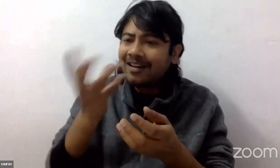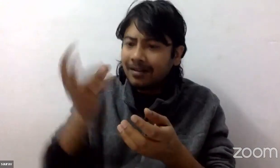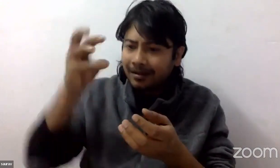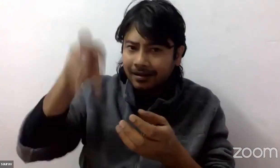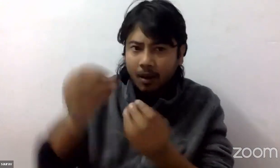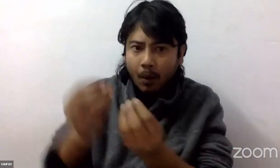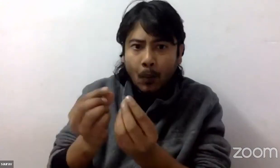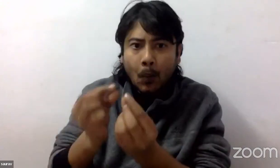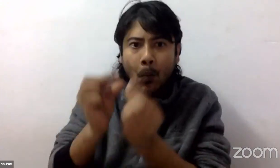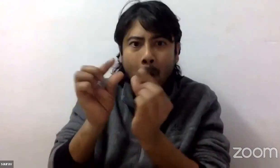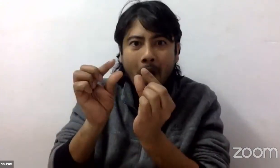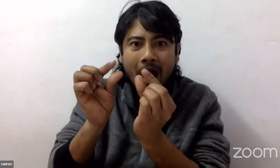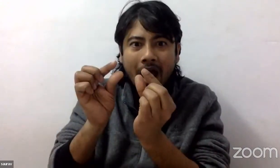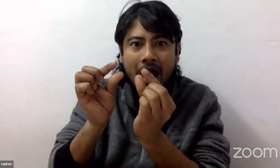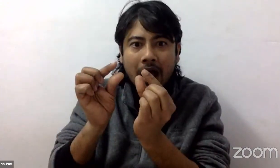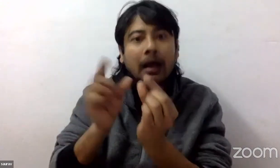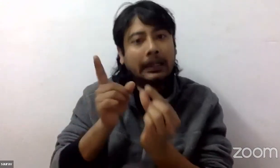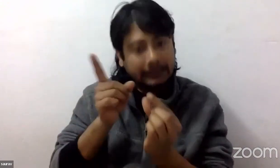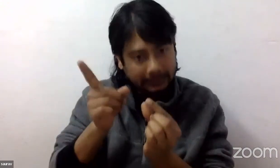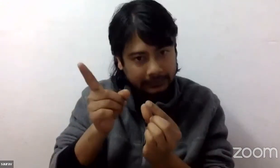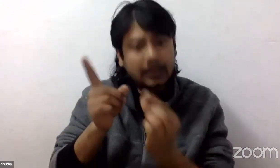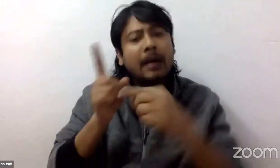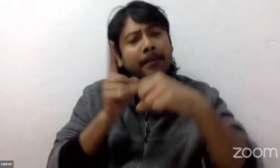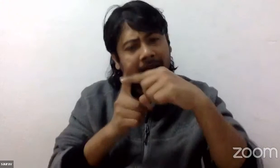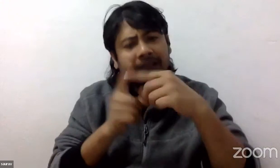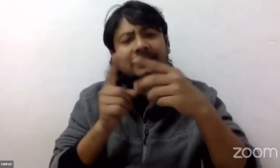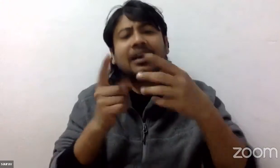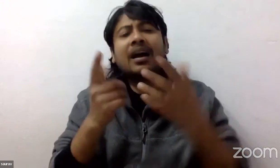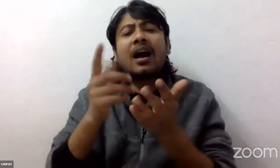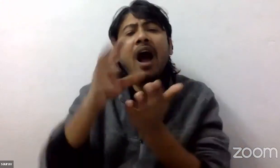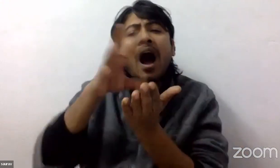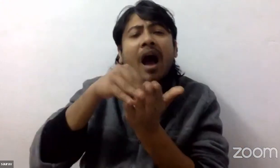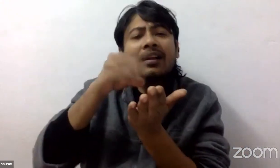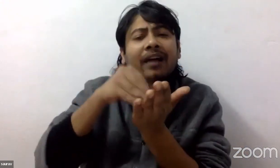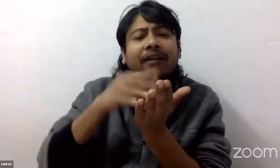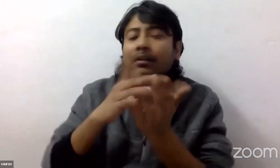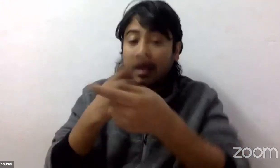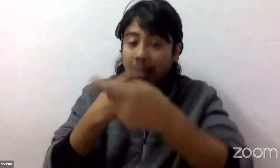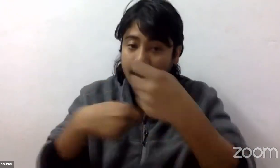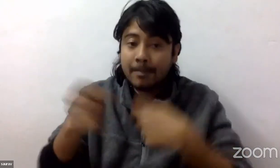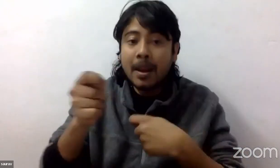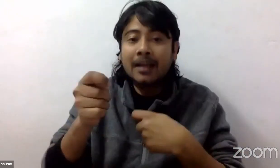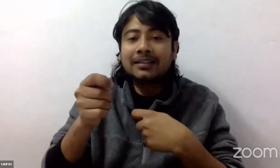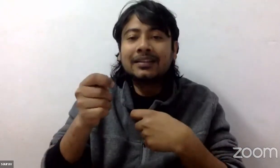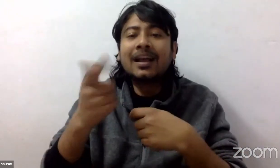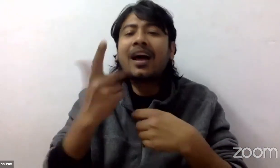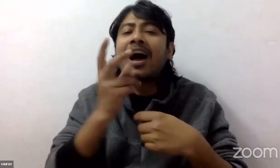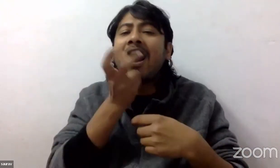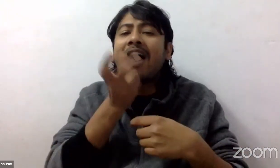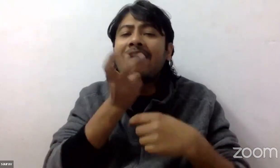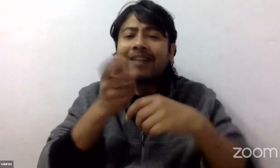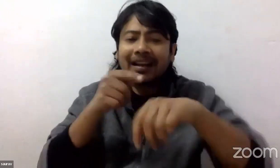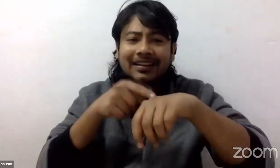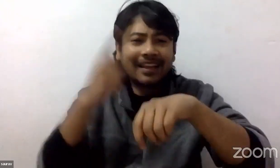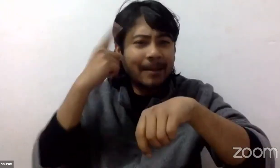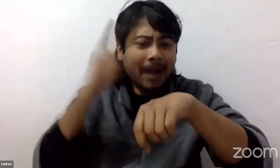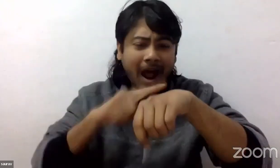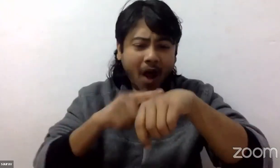is not grains, but it will keep you full. And it's not that you have to eat just once in a day. You can eat all the 3